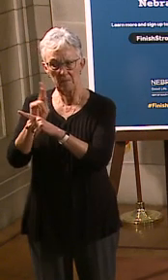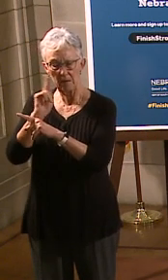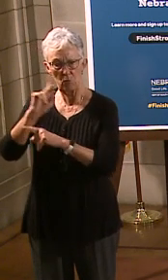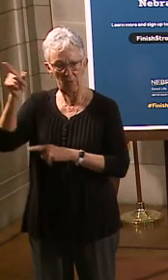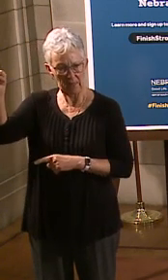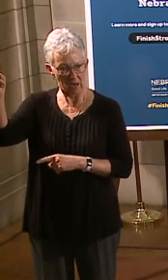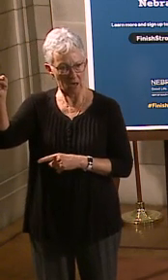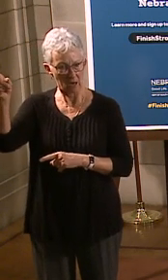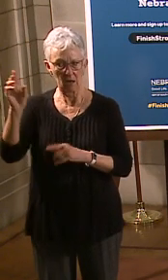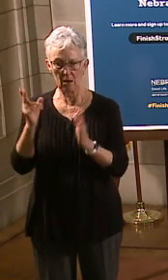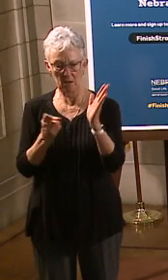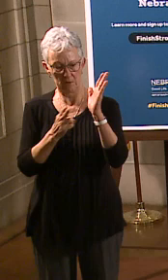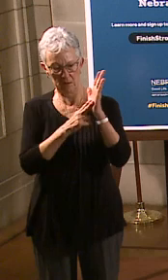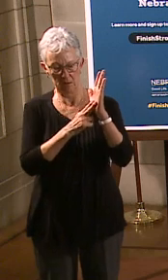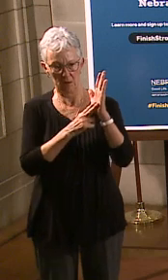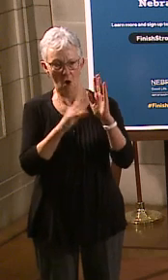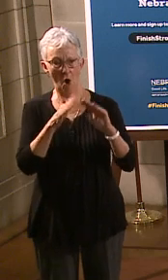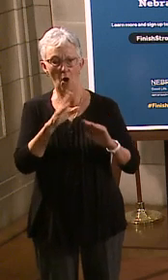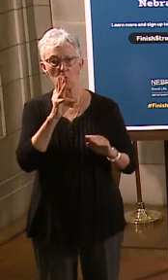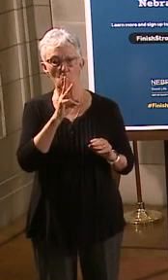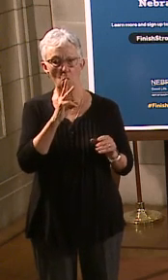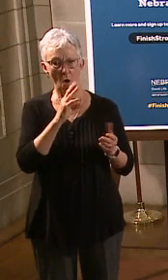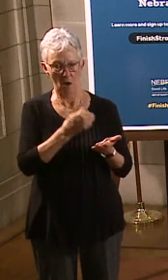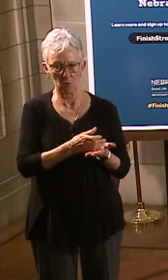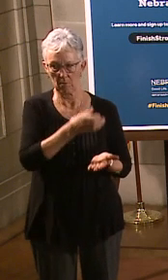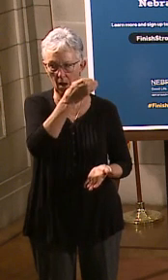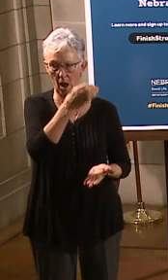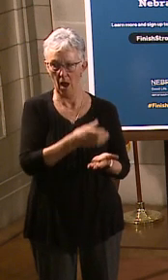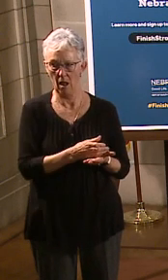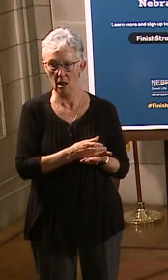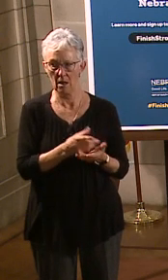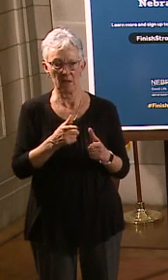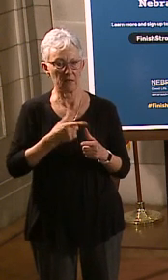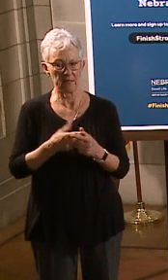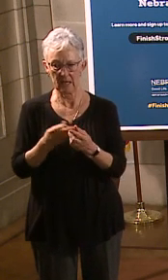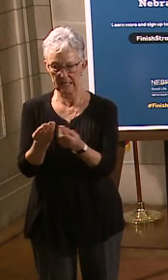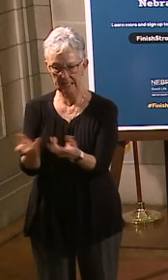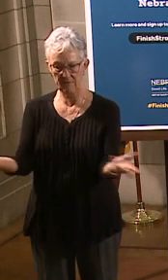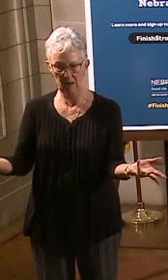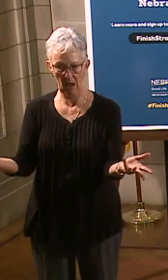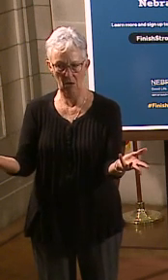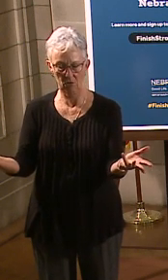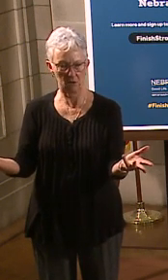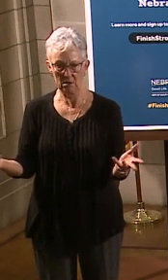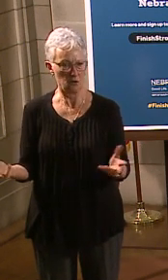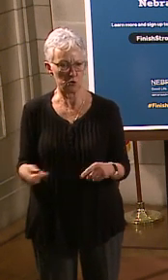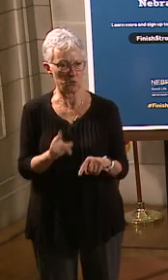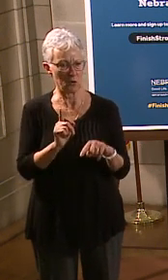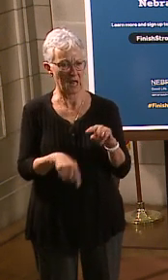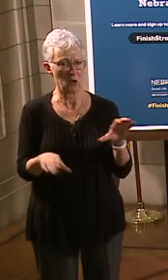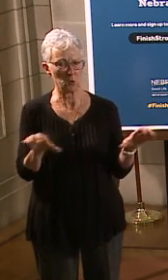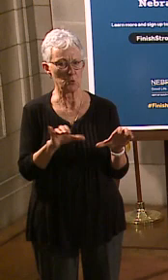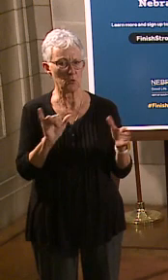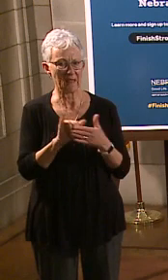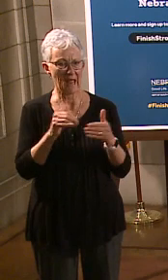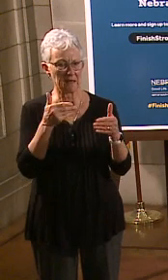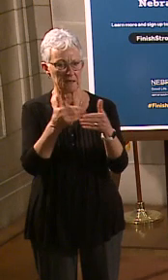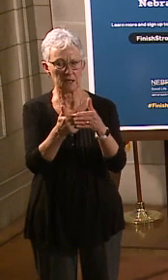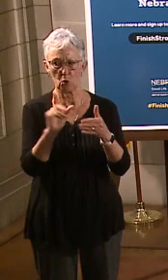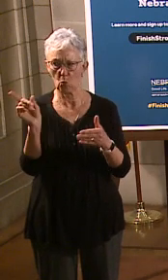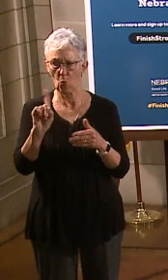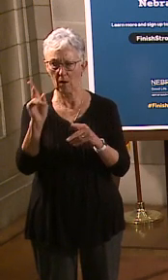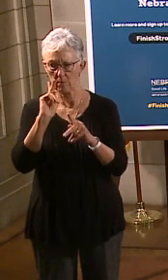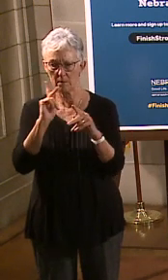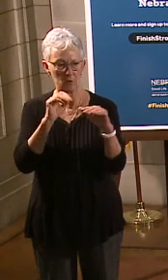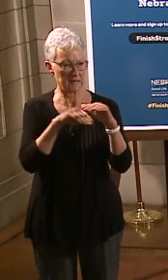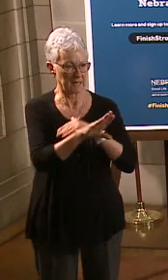putting stickers on water bottles and handing them out within 150 feet of the polling place. That's illegal. And so that was why that prohibition was put in there. There